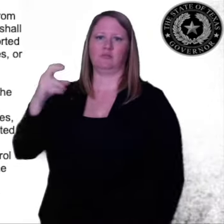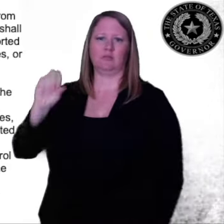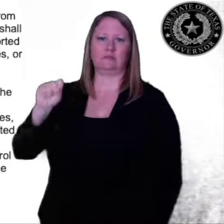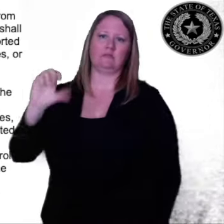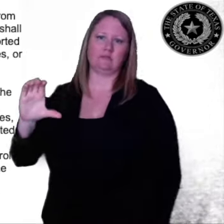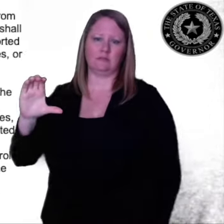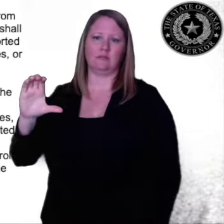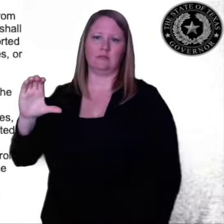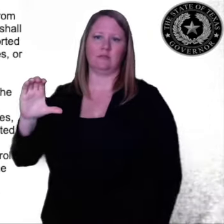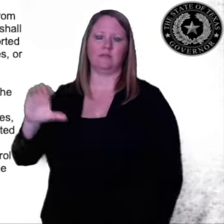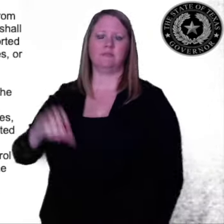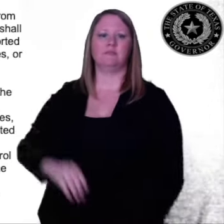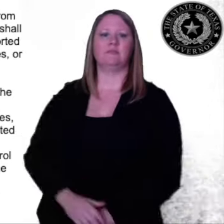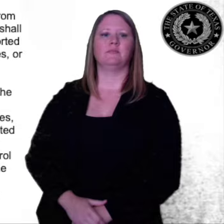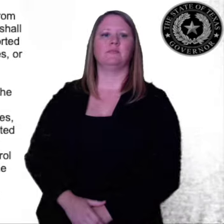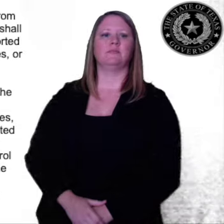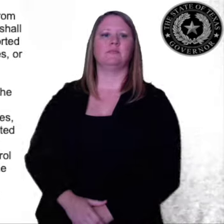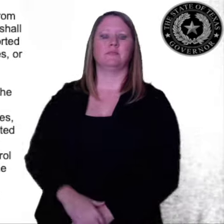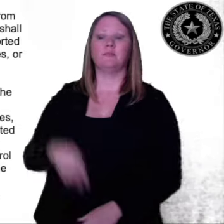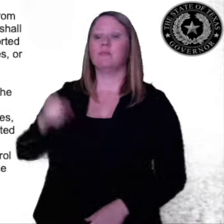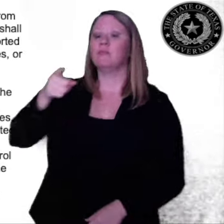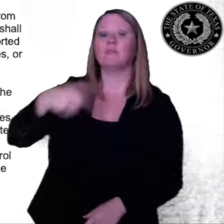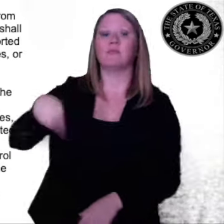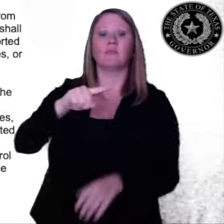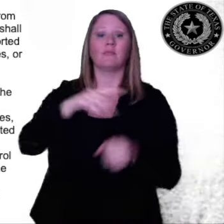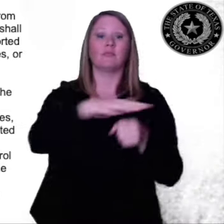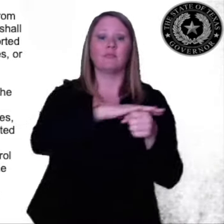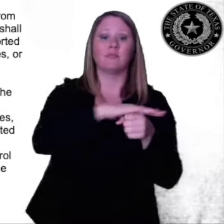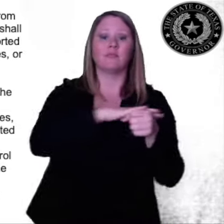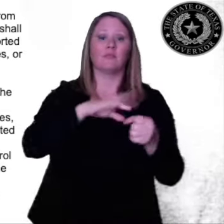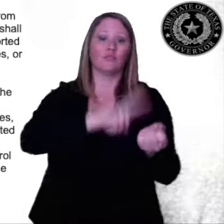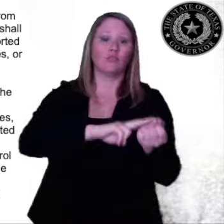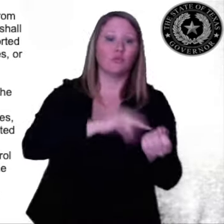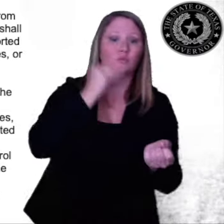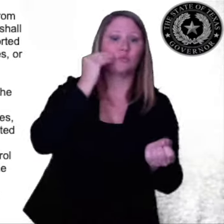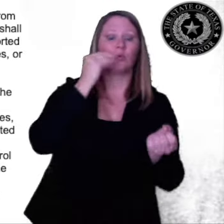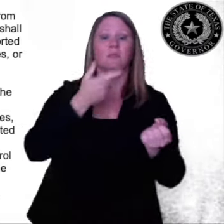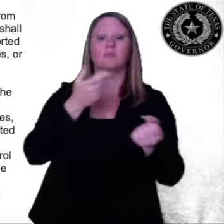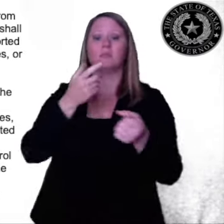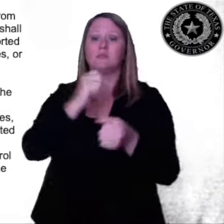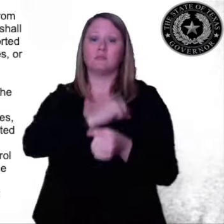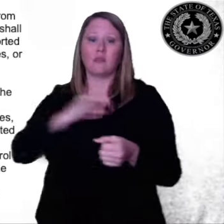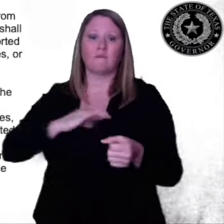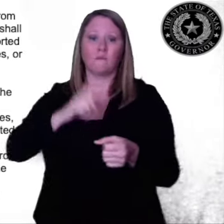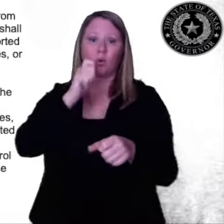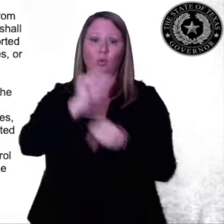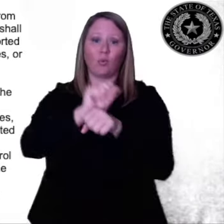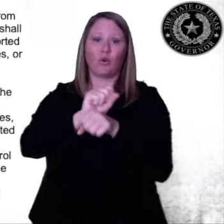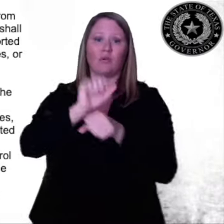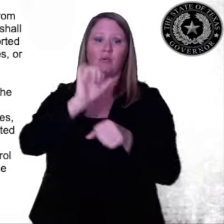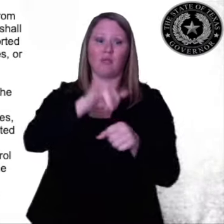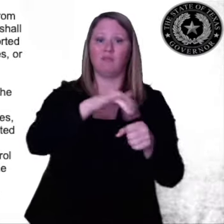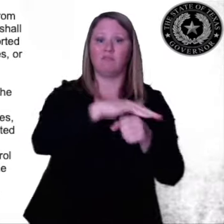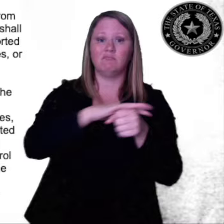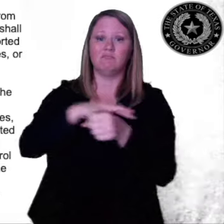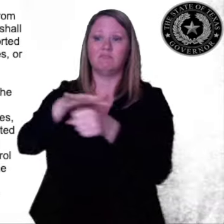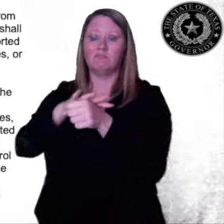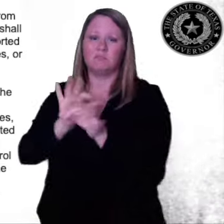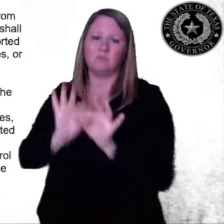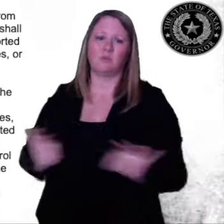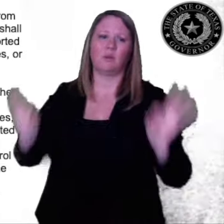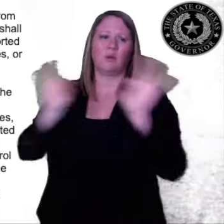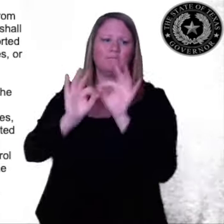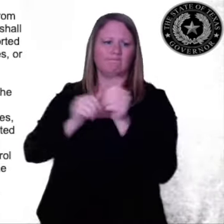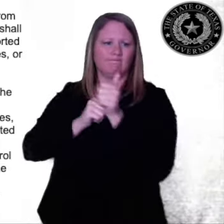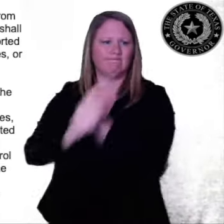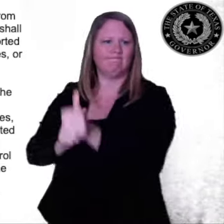from the Texas Health and Human Services Commission. Nursing homes, state-supported living centers, assisted living